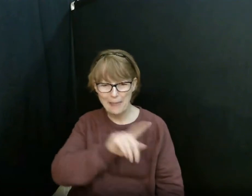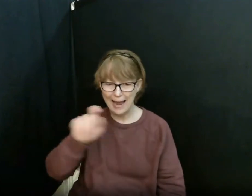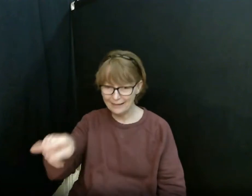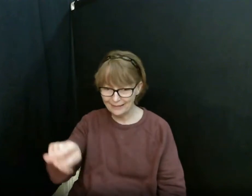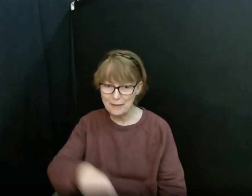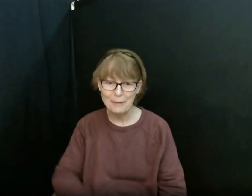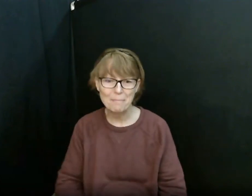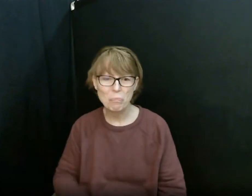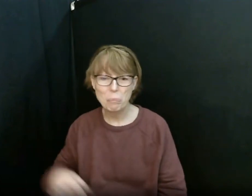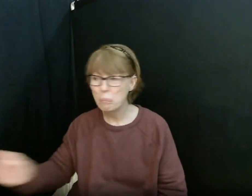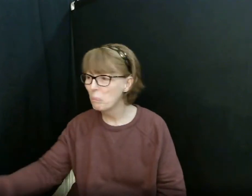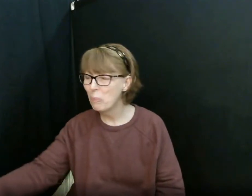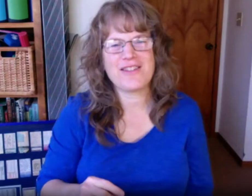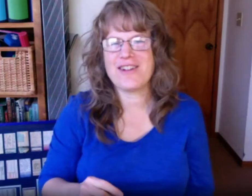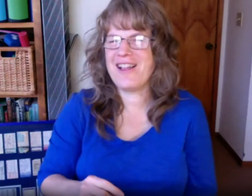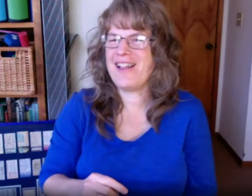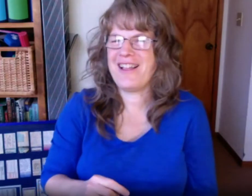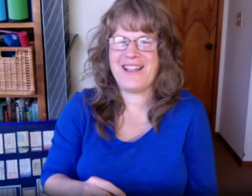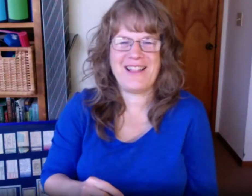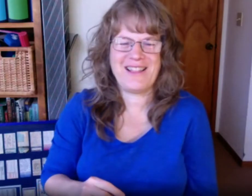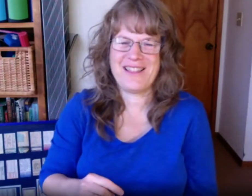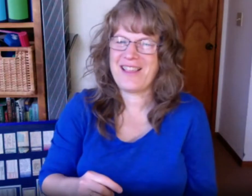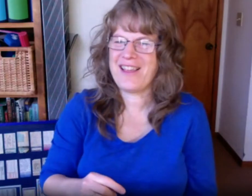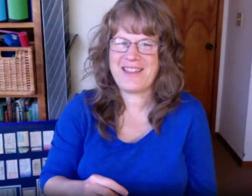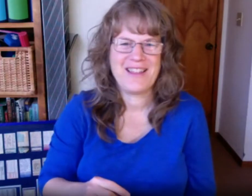Ask him. Ask your father. Yeah.